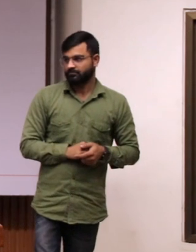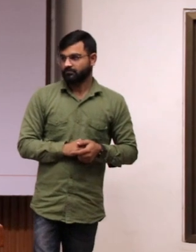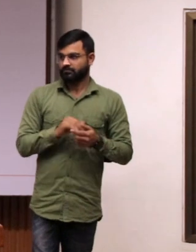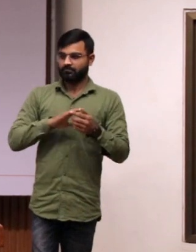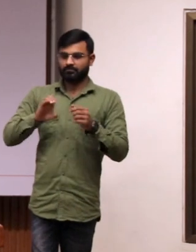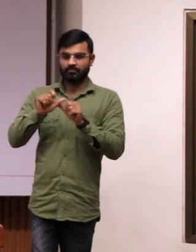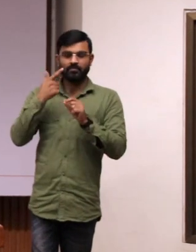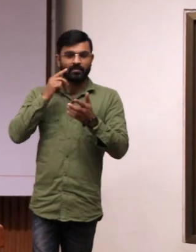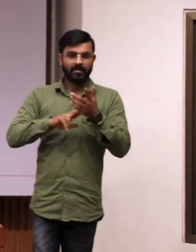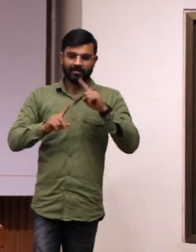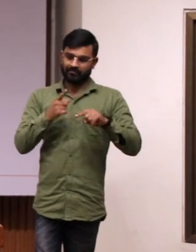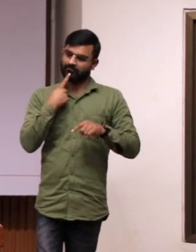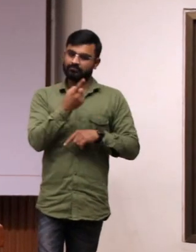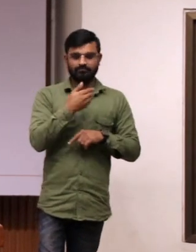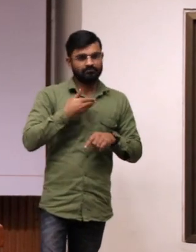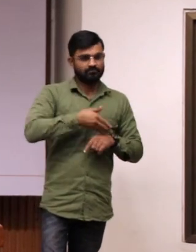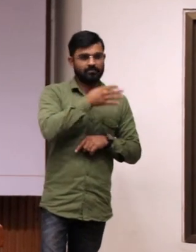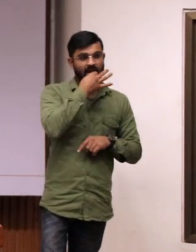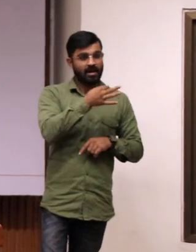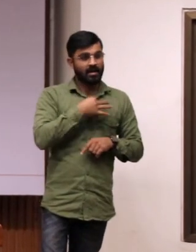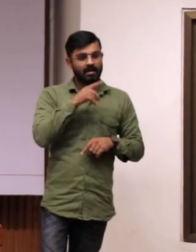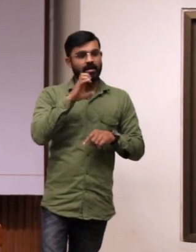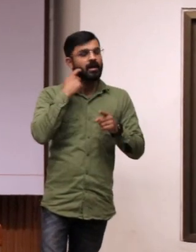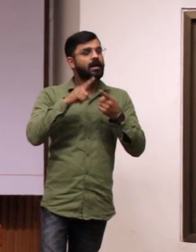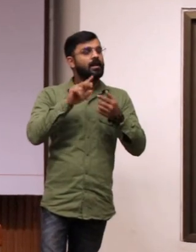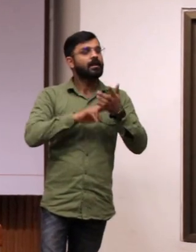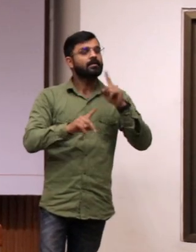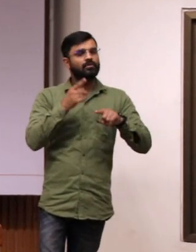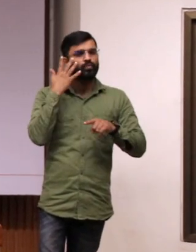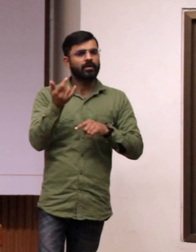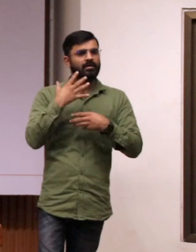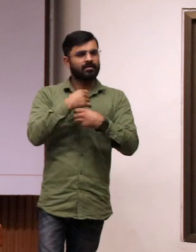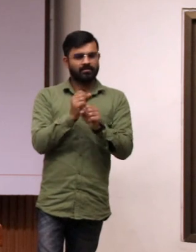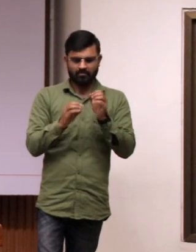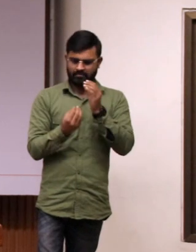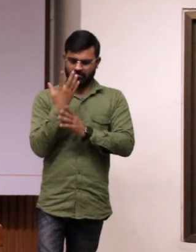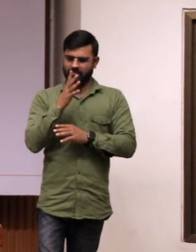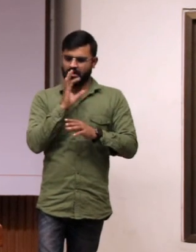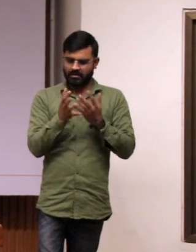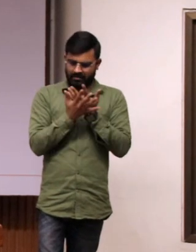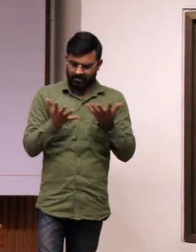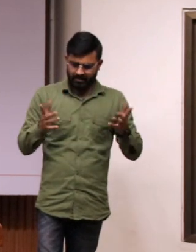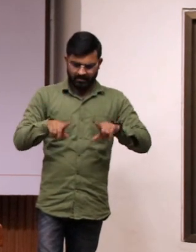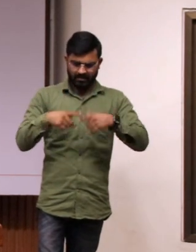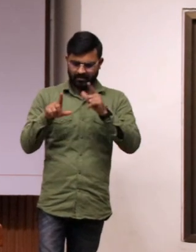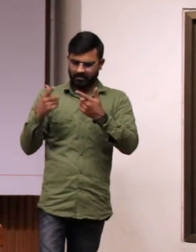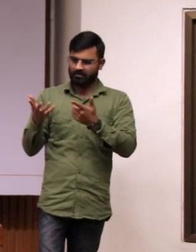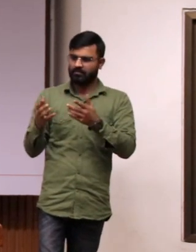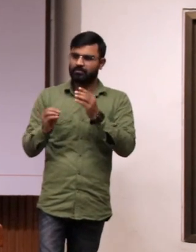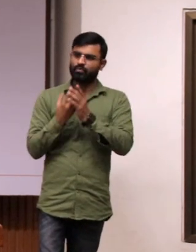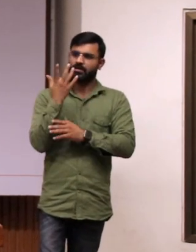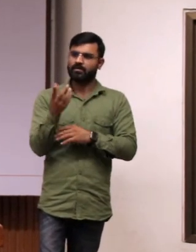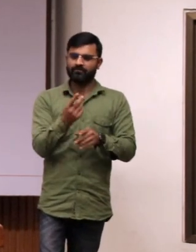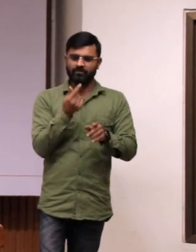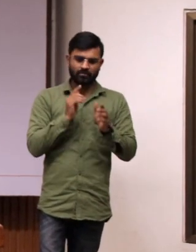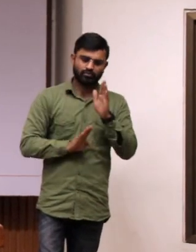client says, when I'll go, I'll ask his client that why you have not planted such and such tree? Why you brought only